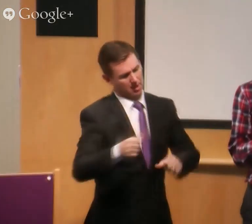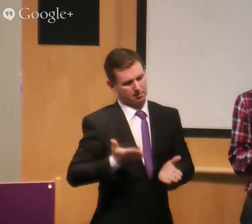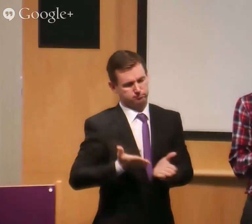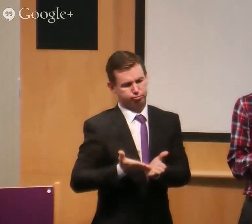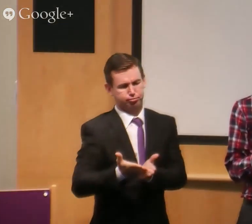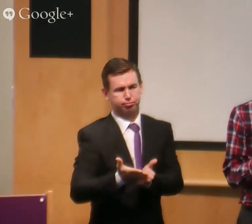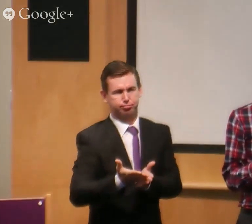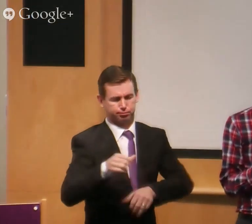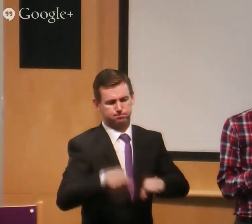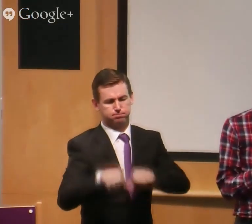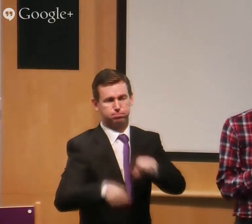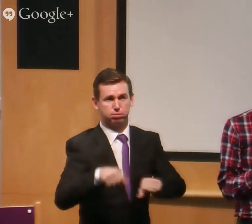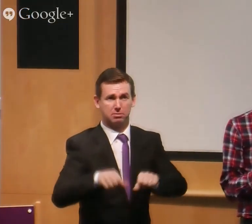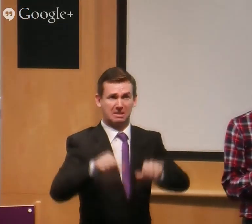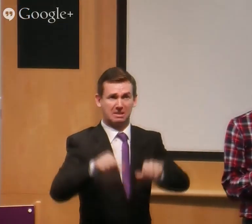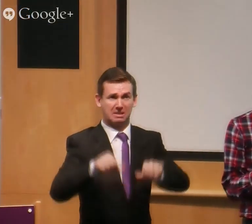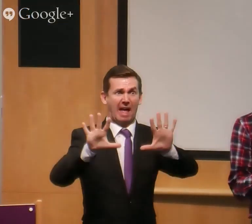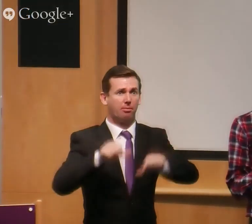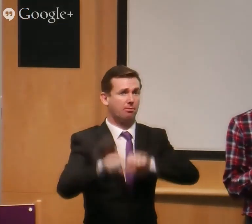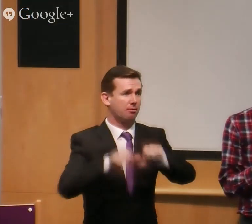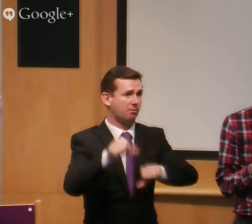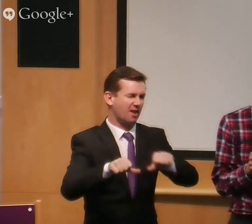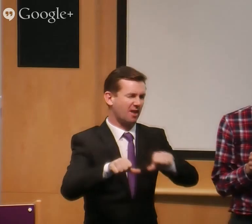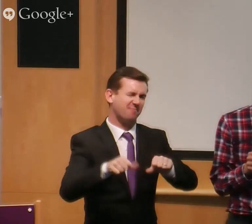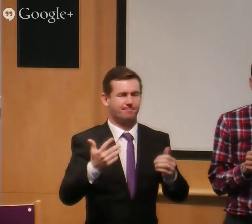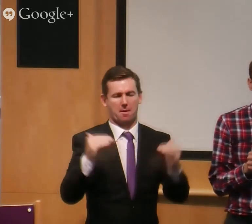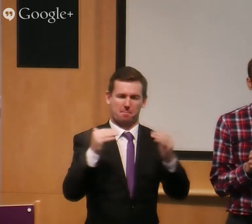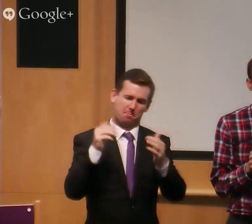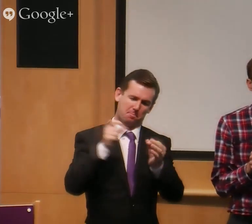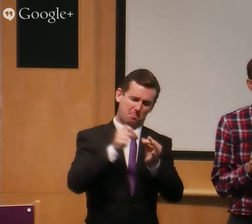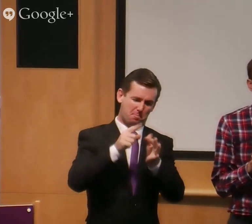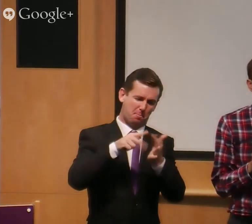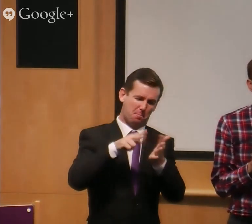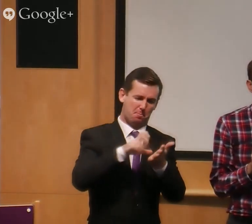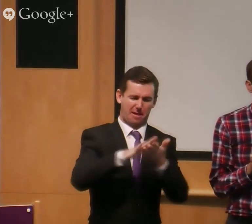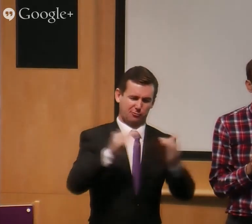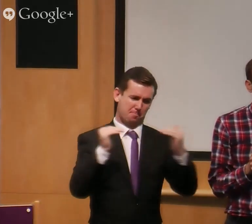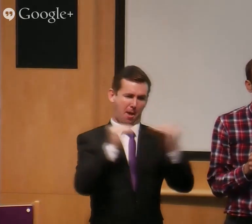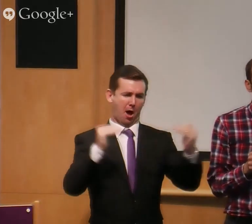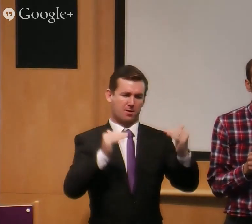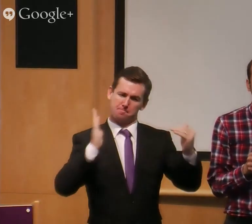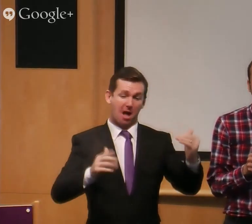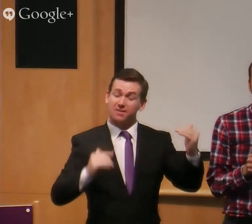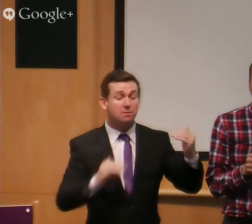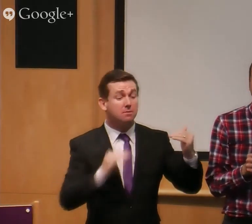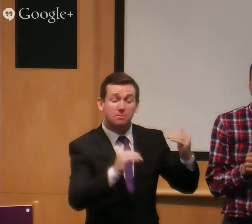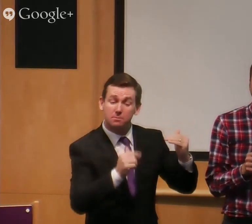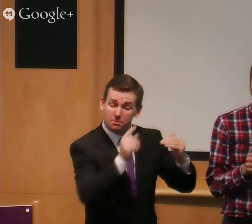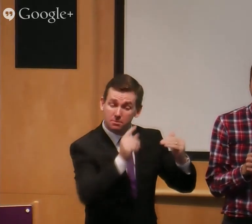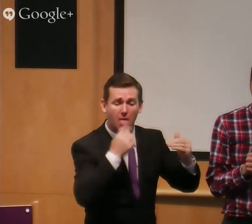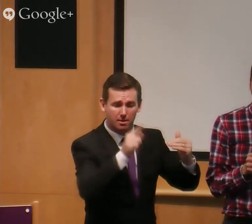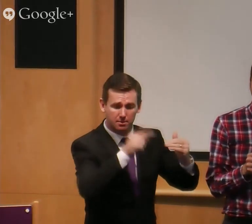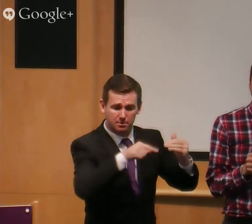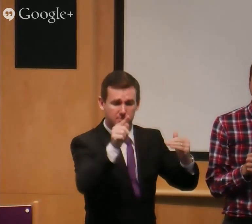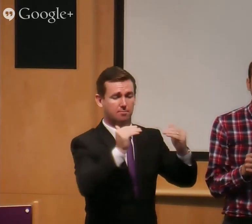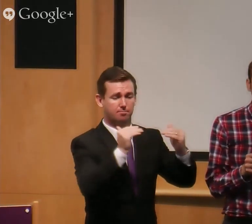10 requirements or benchmarks to which the project has to reach. And then when they feel that